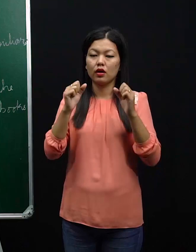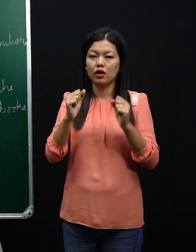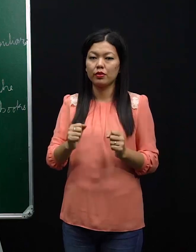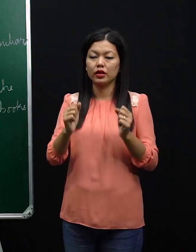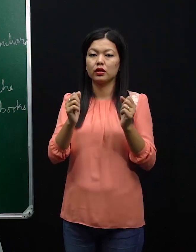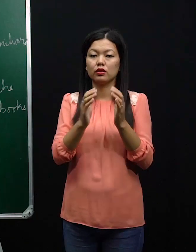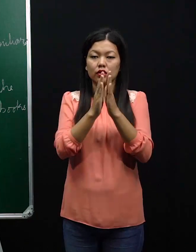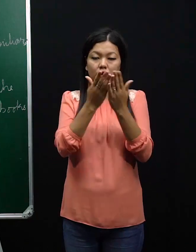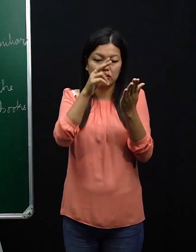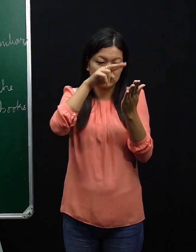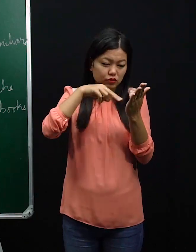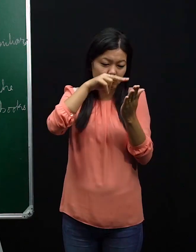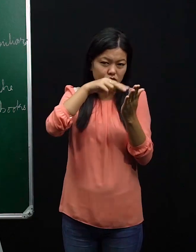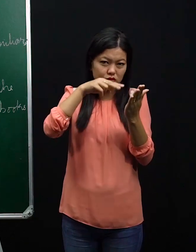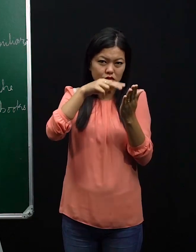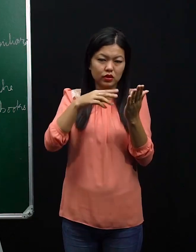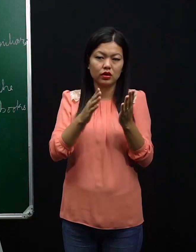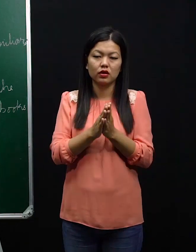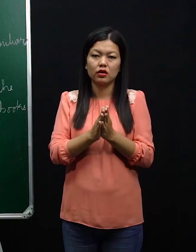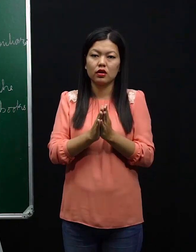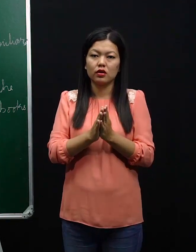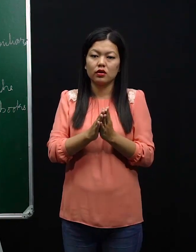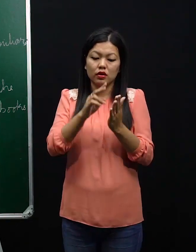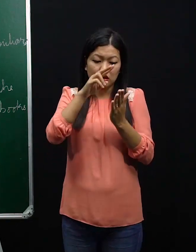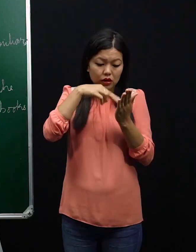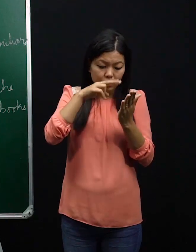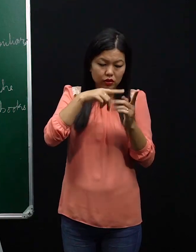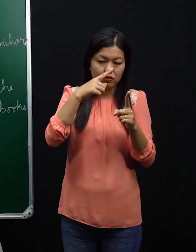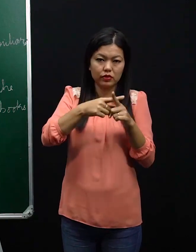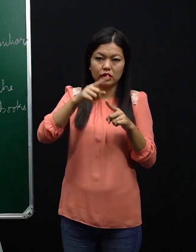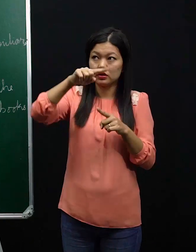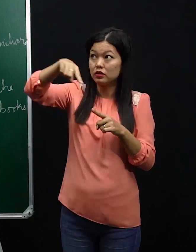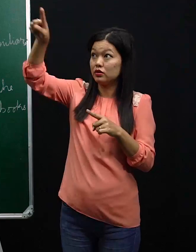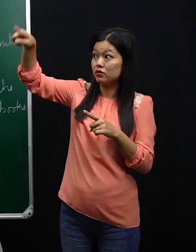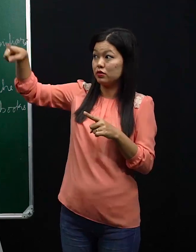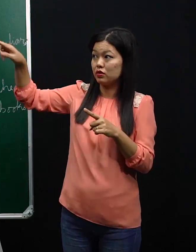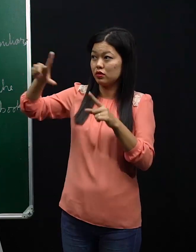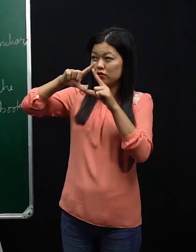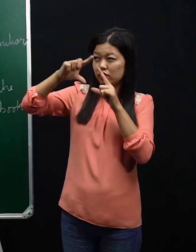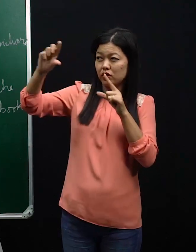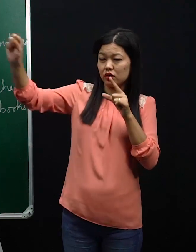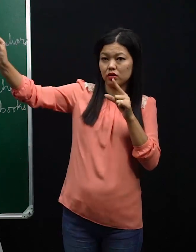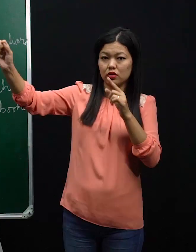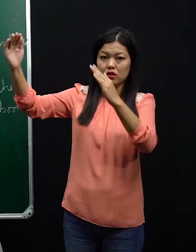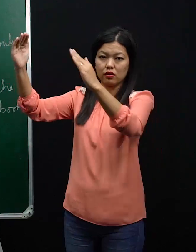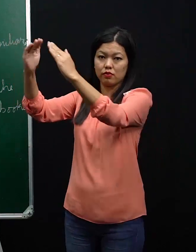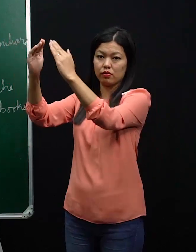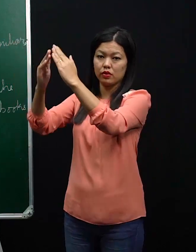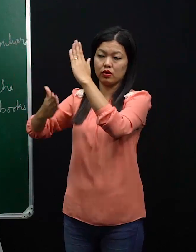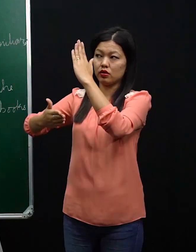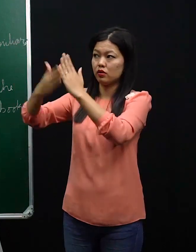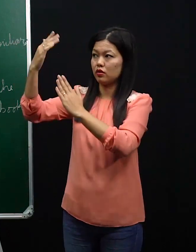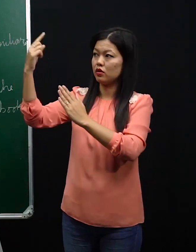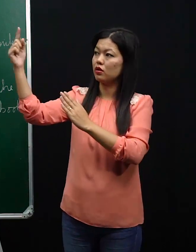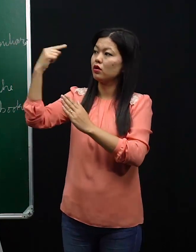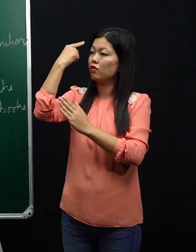as well as looking at the face on the mountain, on the rock. And every time he reads the book, he would also look up at the